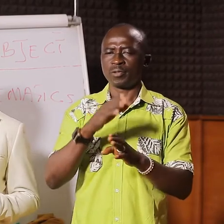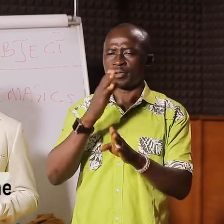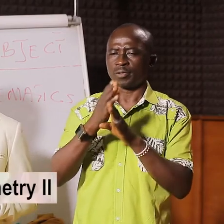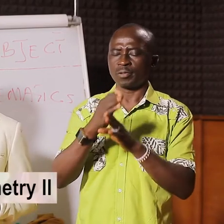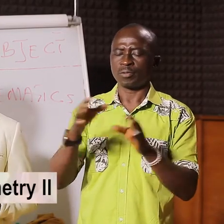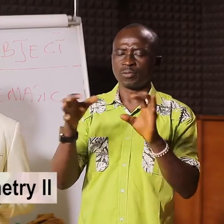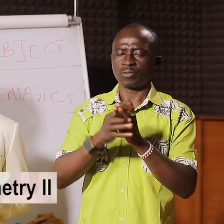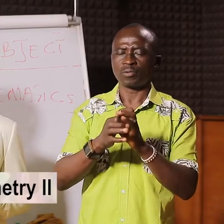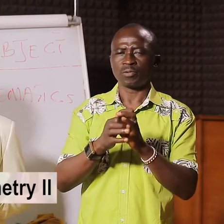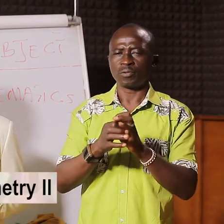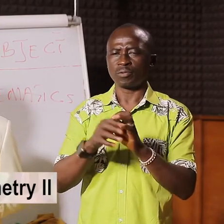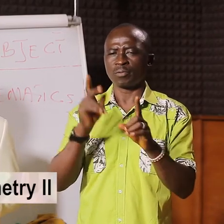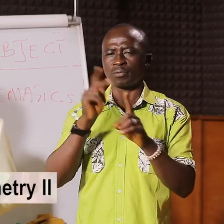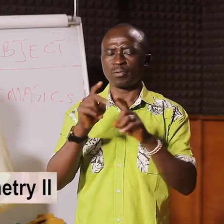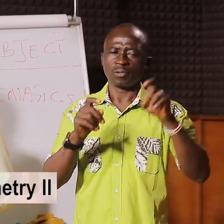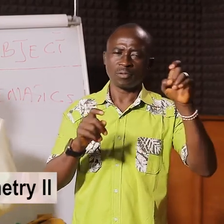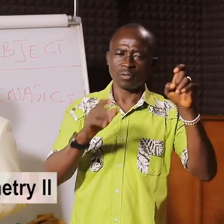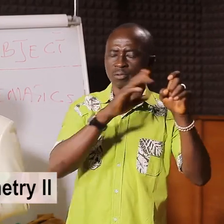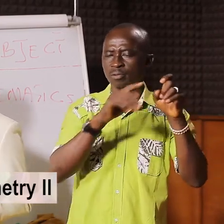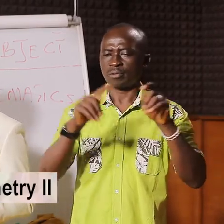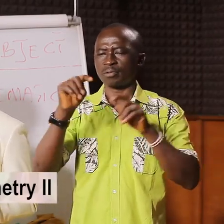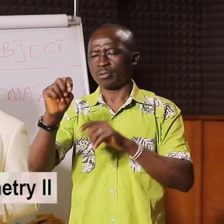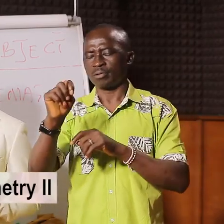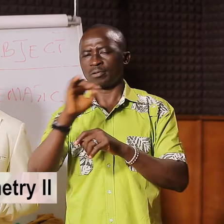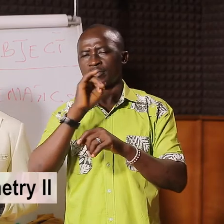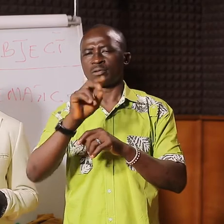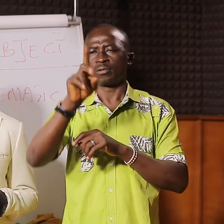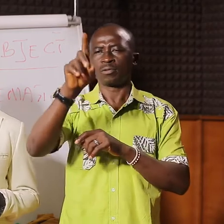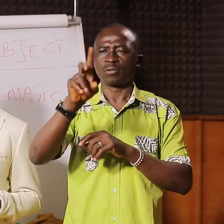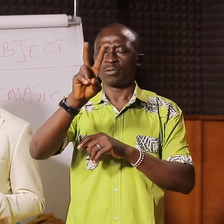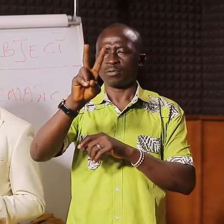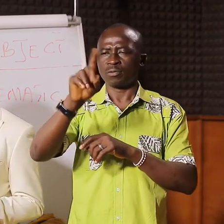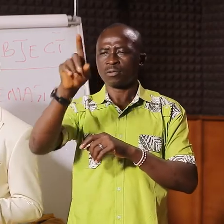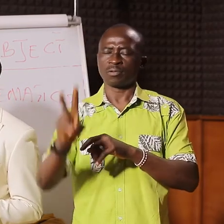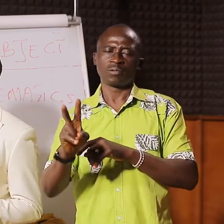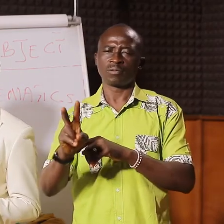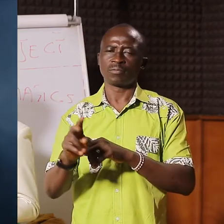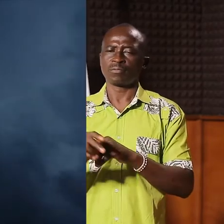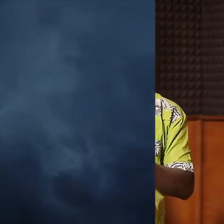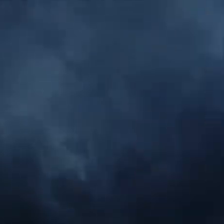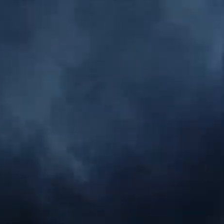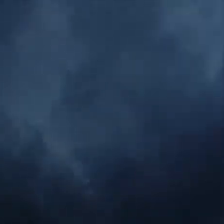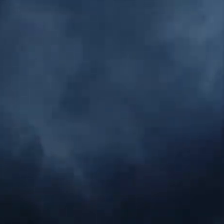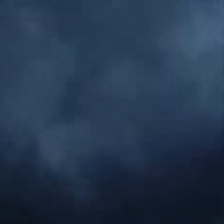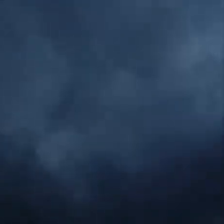the line joining point x and t is 2.5, 2.